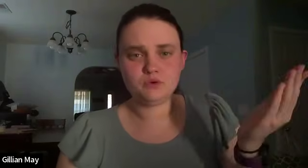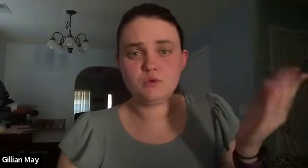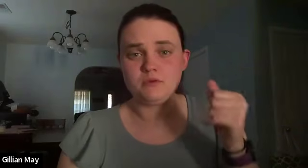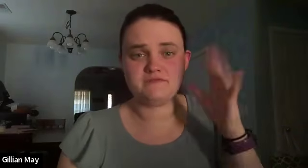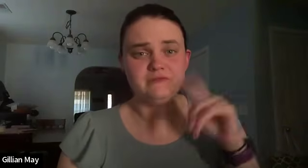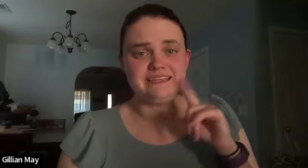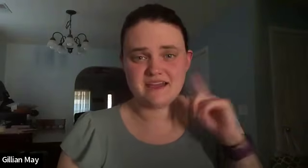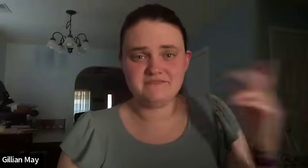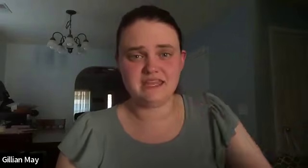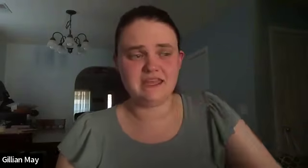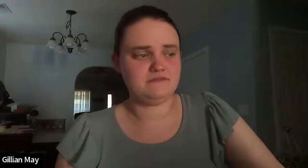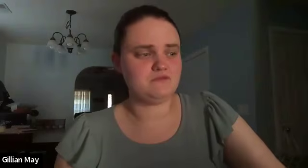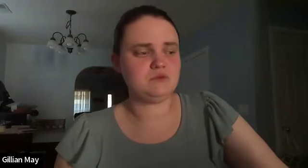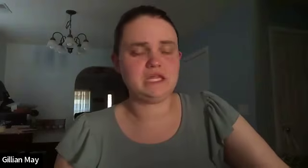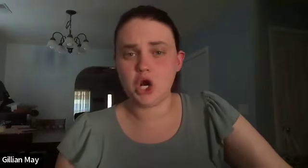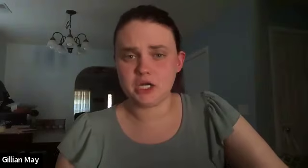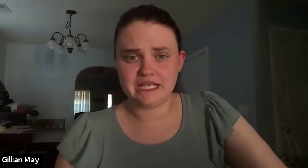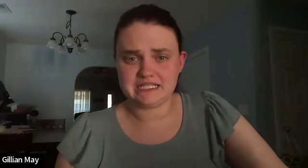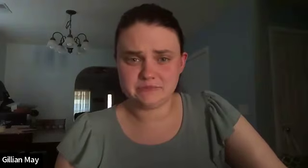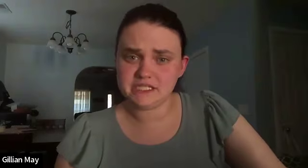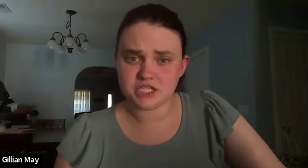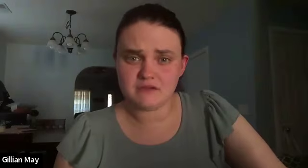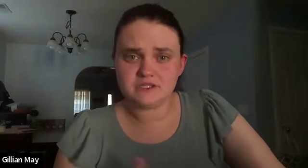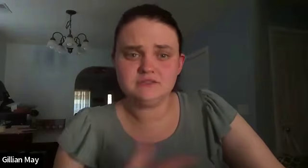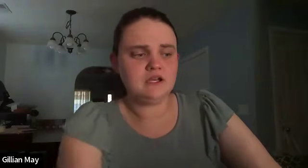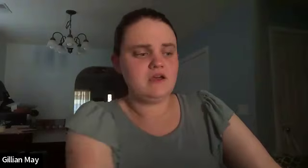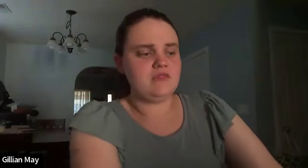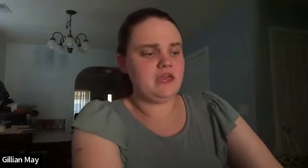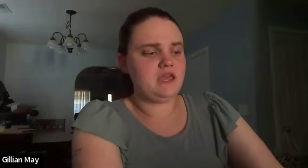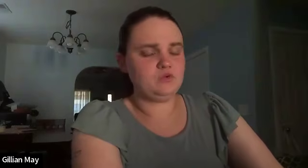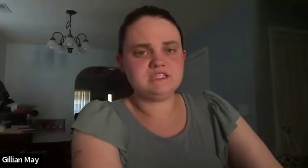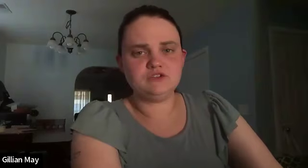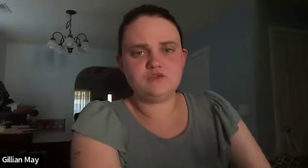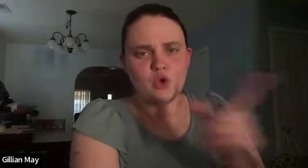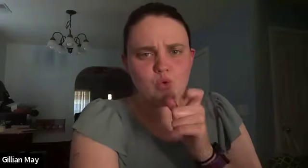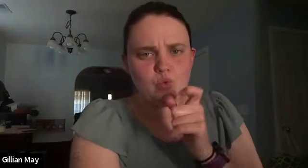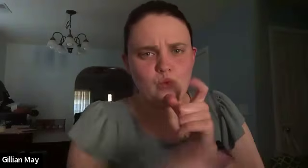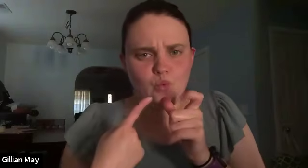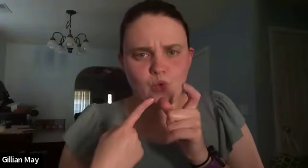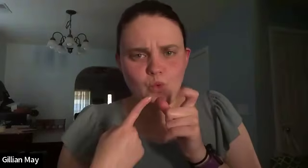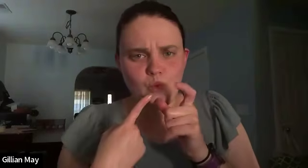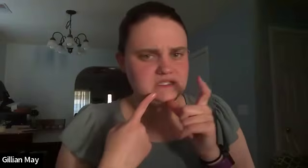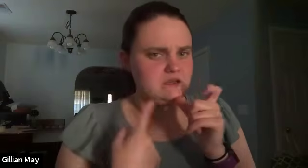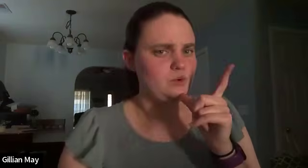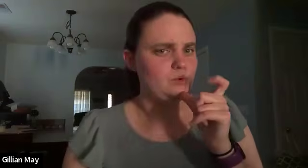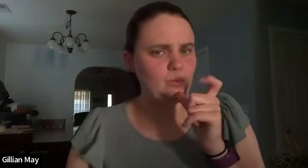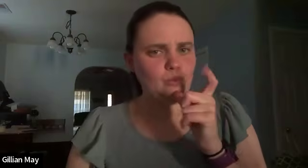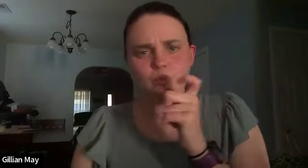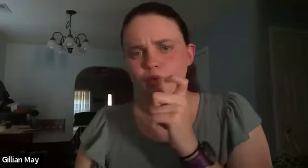people who are profoundly deaf and have never really heard any speech ever, they will still do the ooh sound. Ooh,